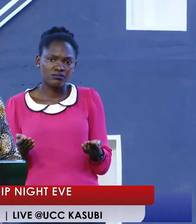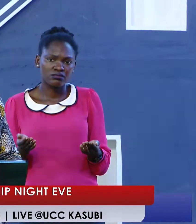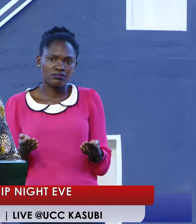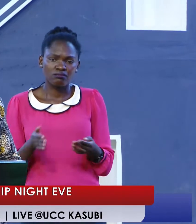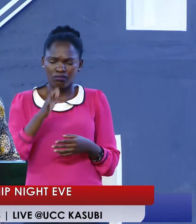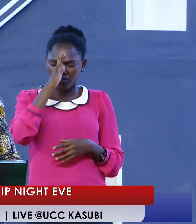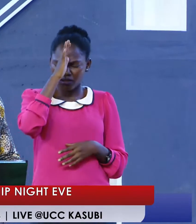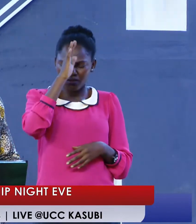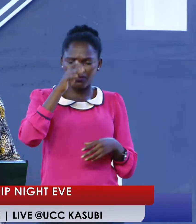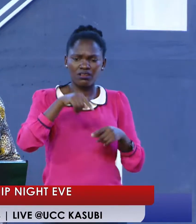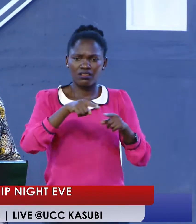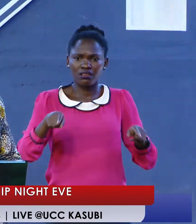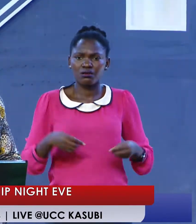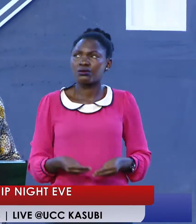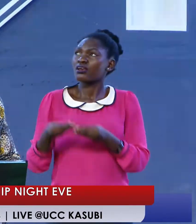Chitanga tukuwe chitibwa.